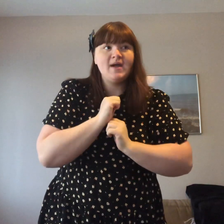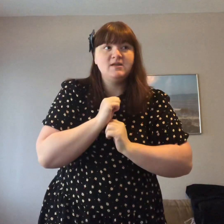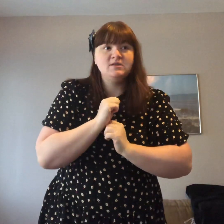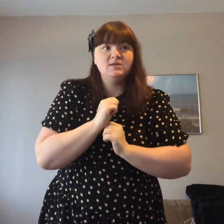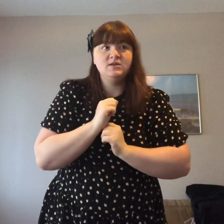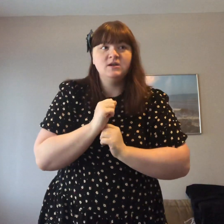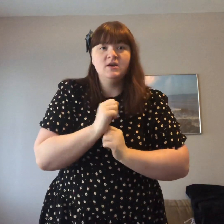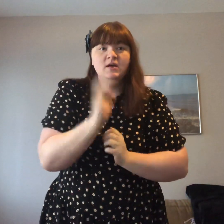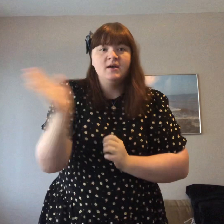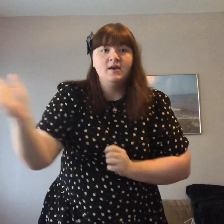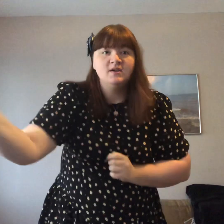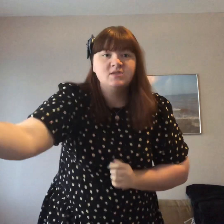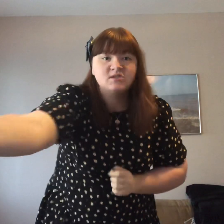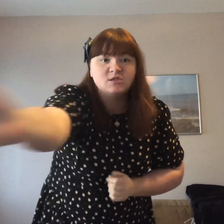it.